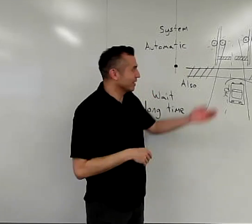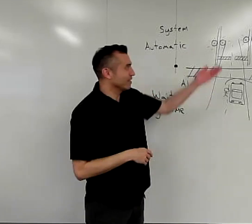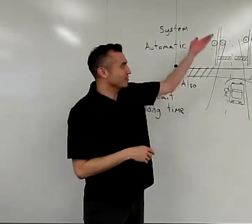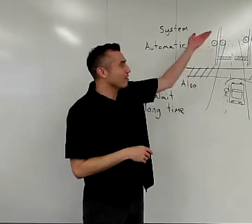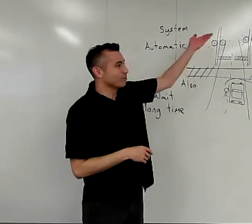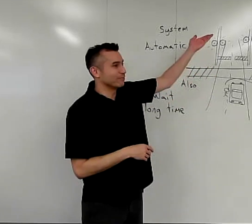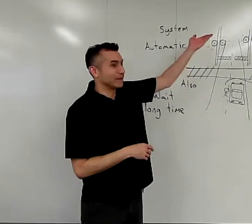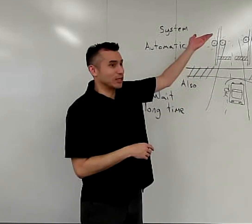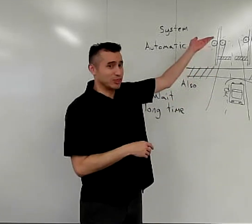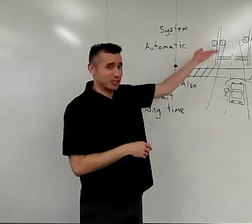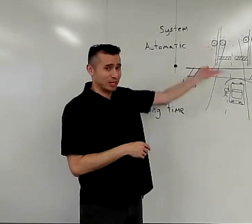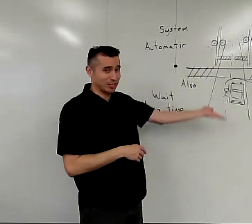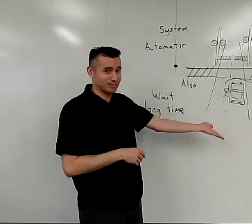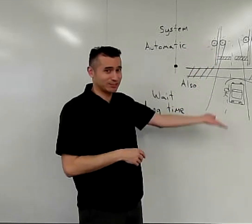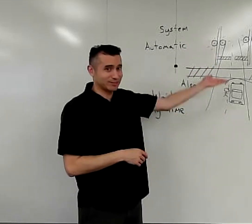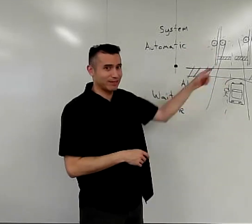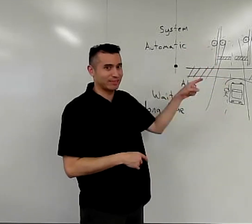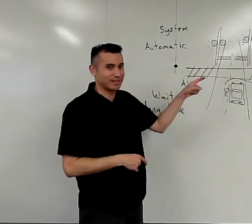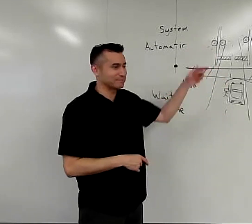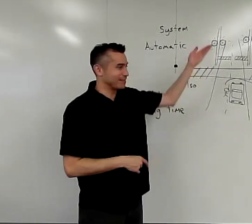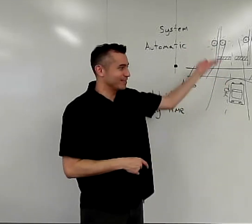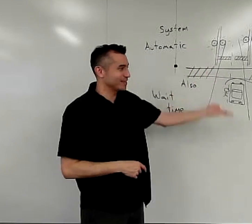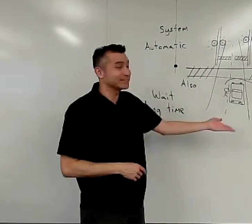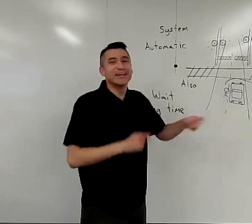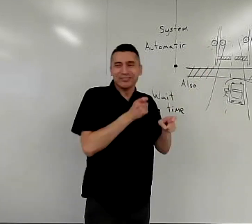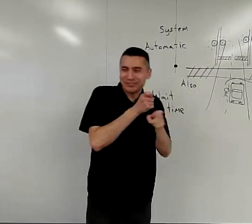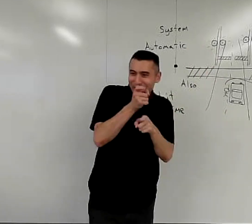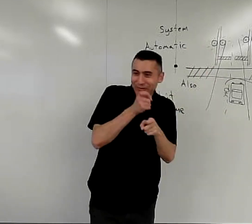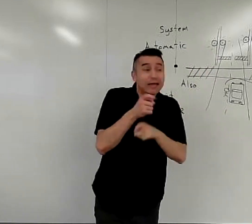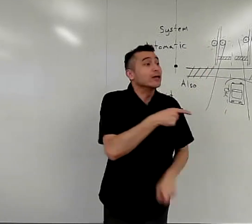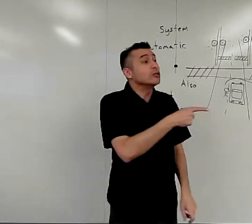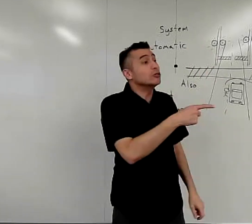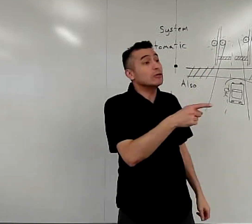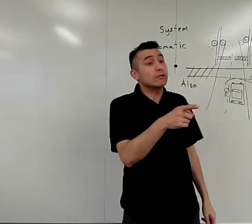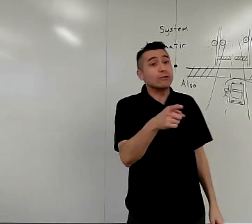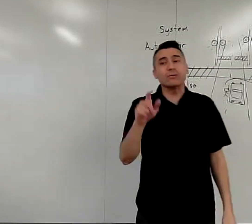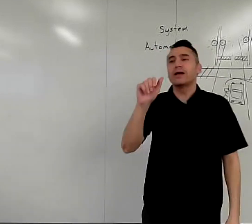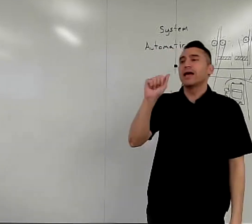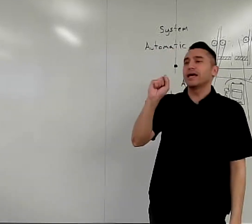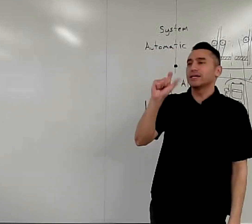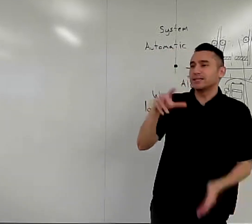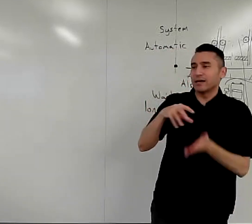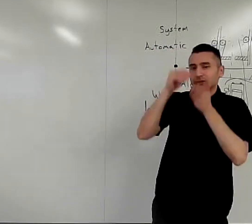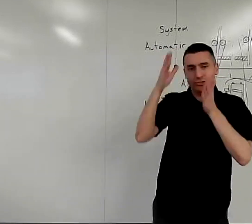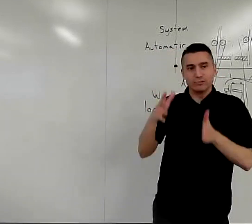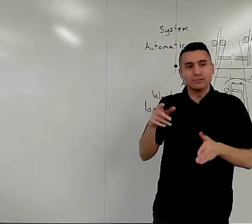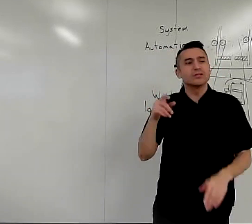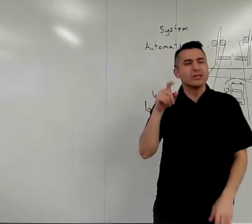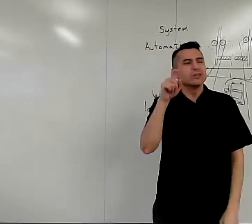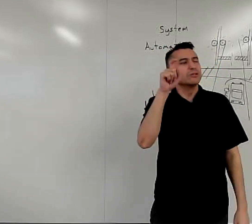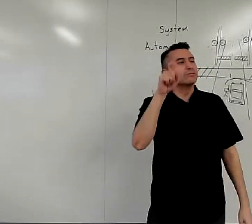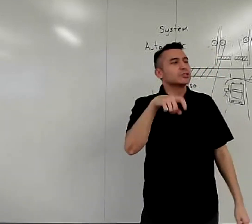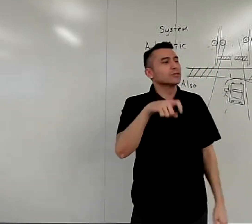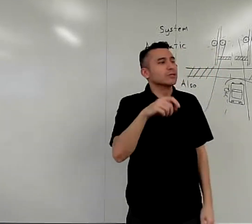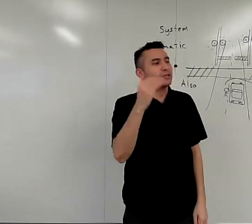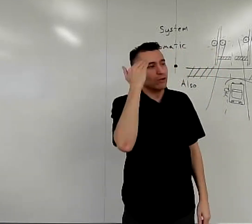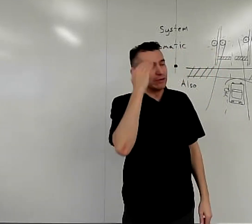foreshadowing, honorific, this, not this, but this joke, you ASL students, you should know